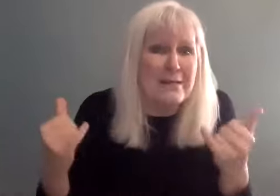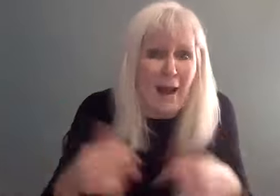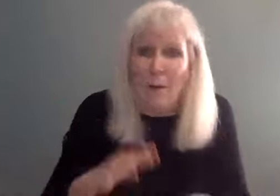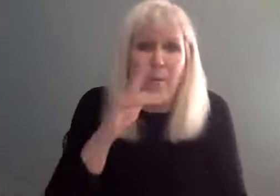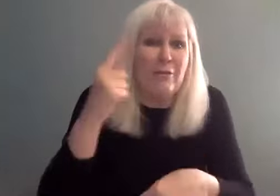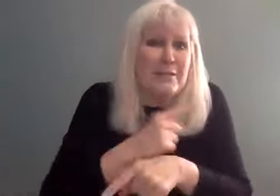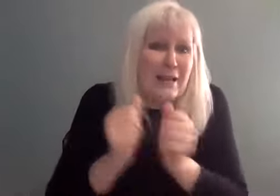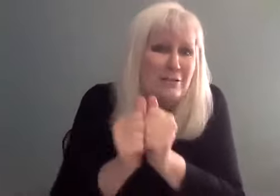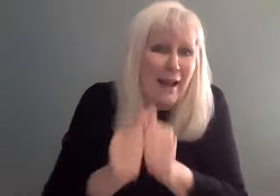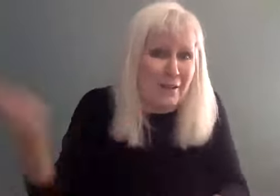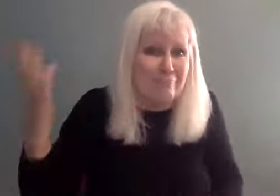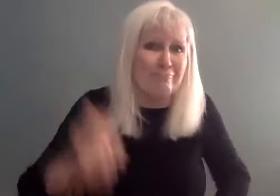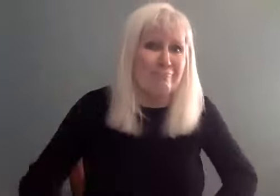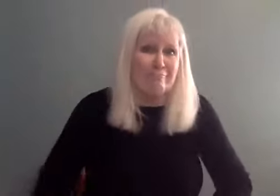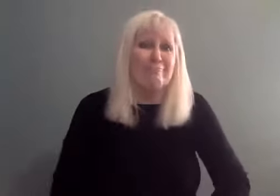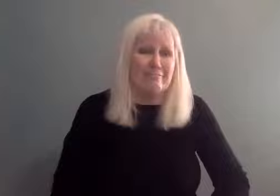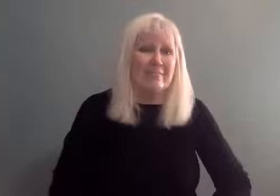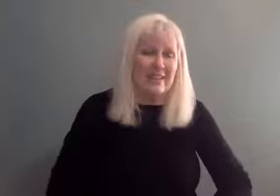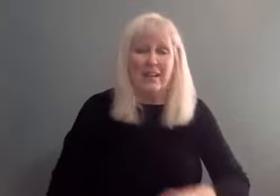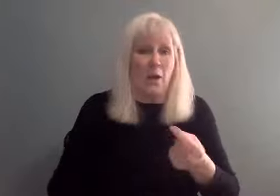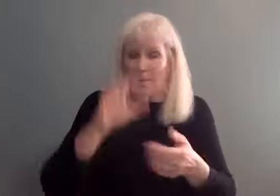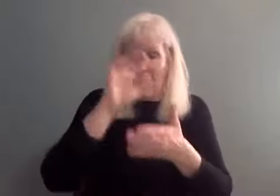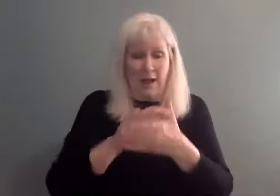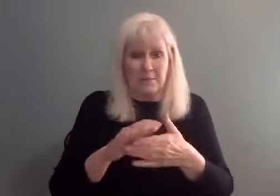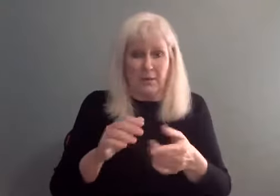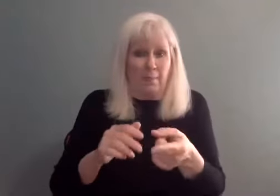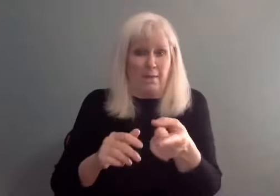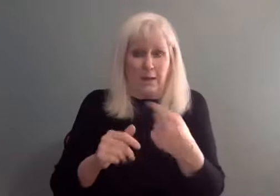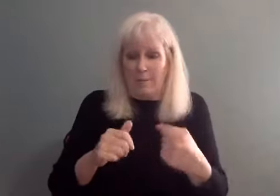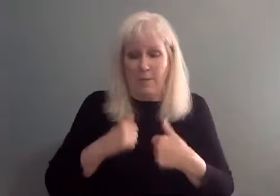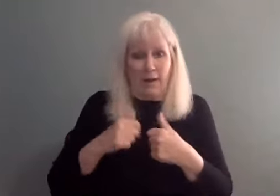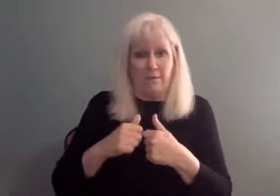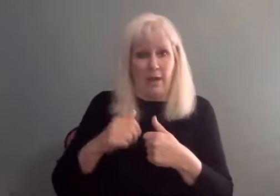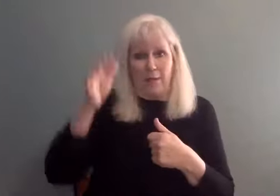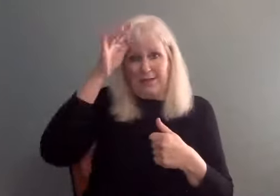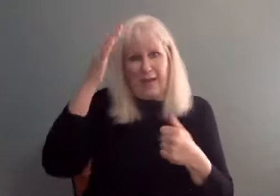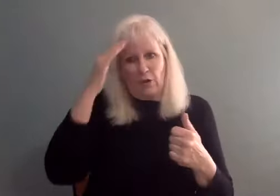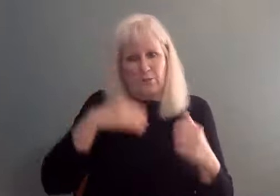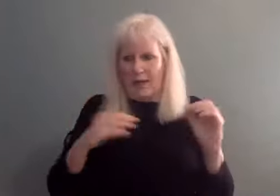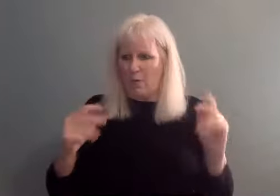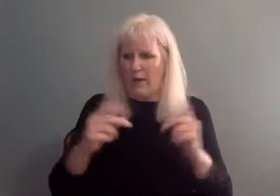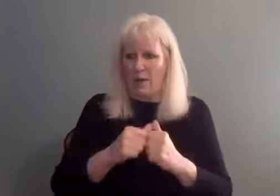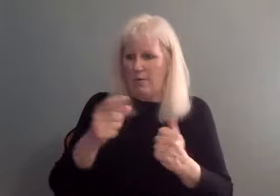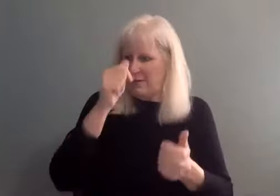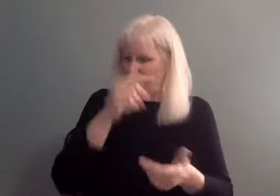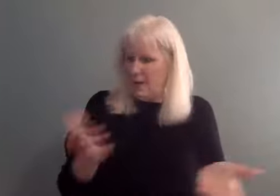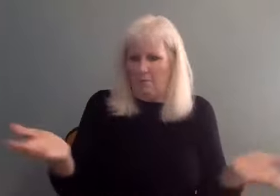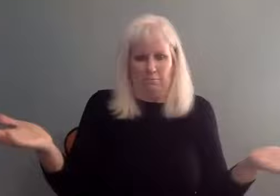together. And when my husband came in my life, my dad got to know I was okay with this man because he was a